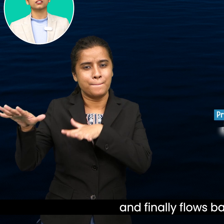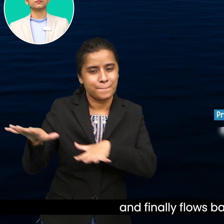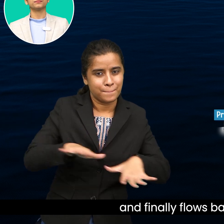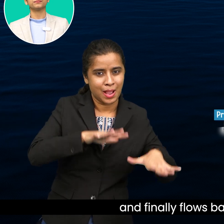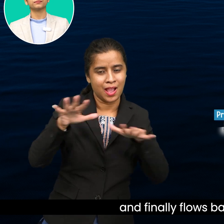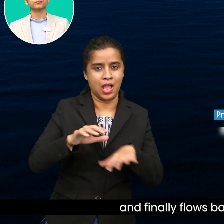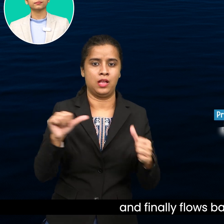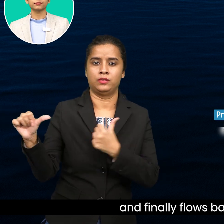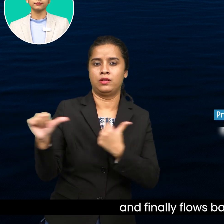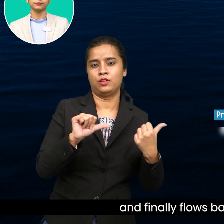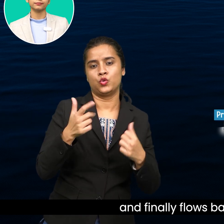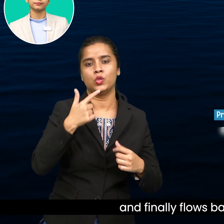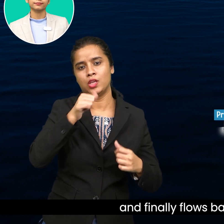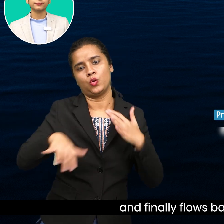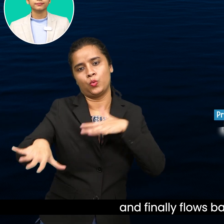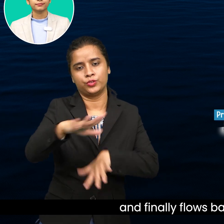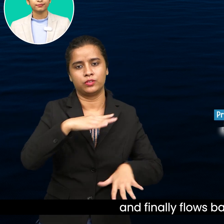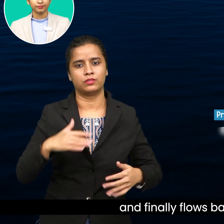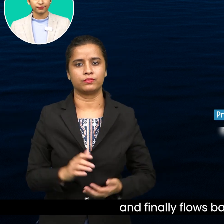oceans.